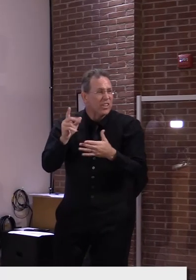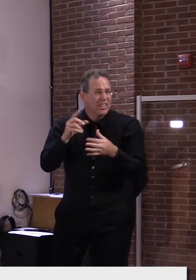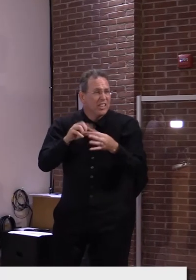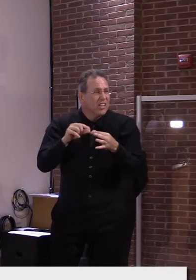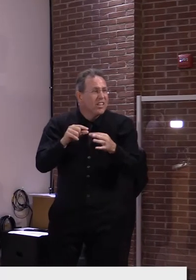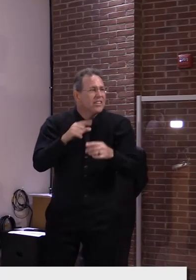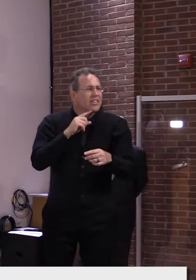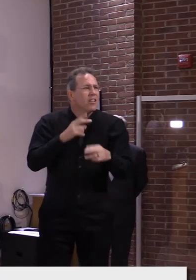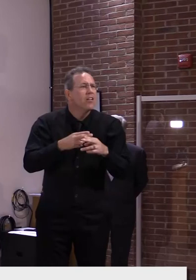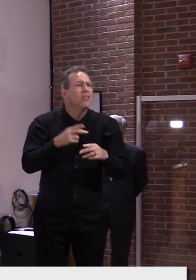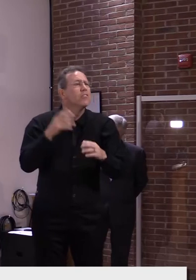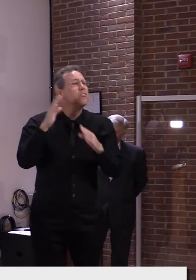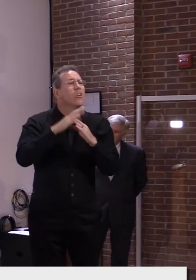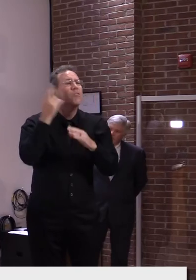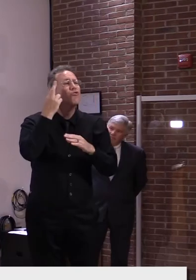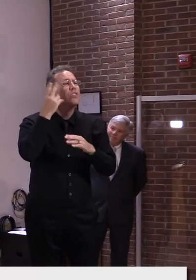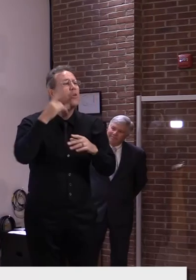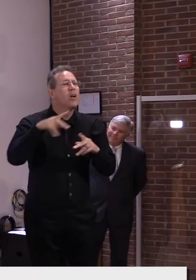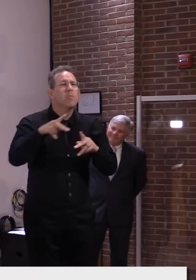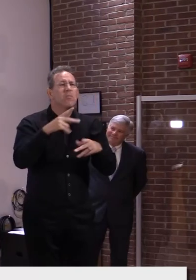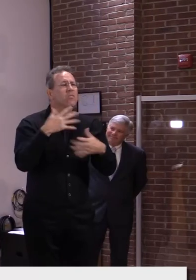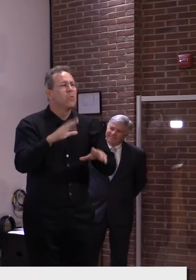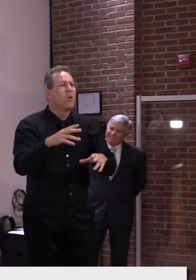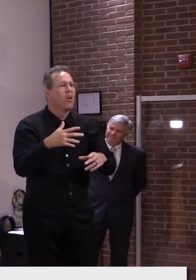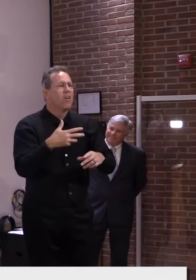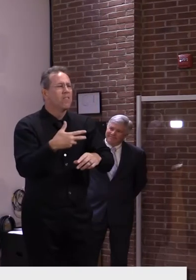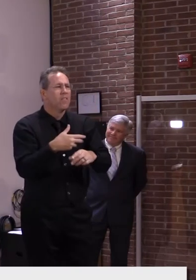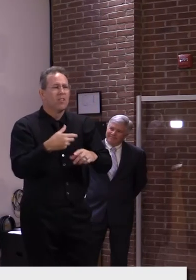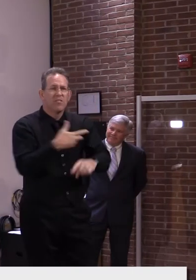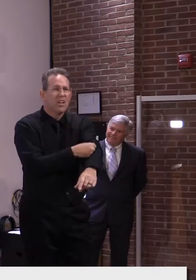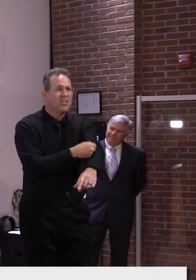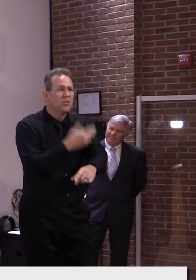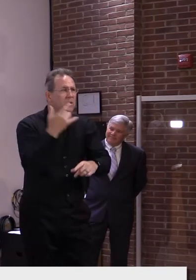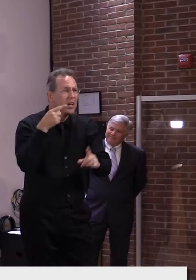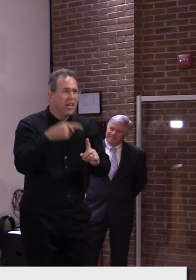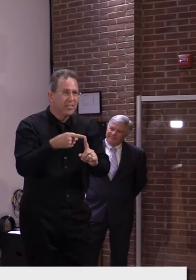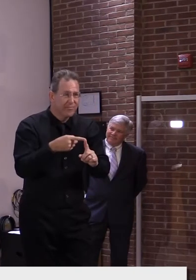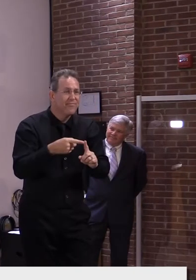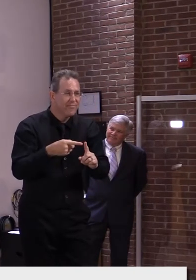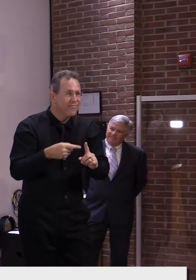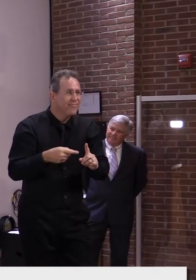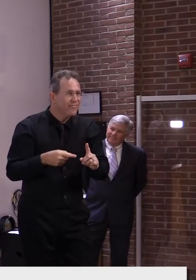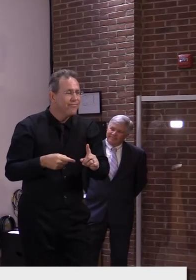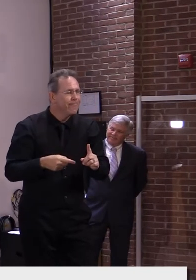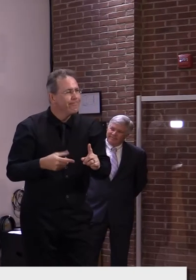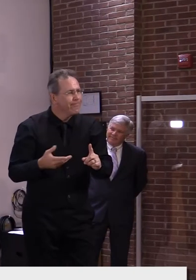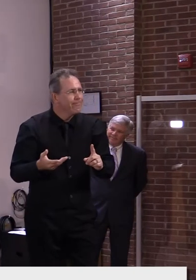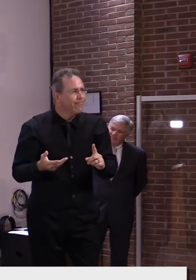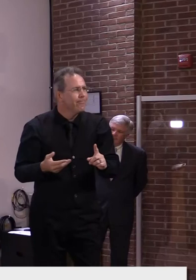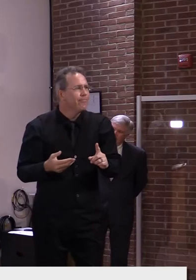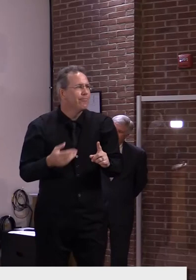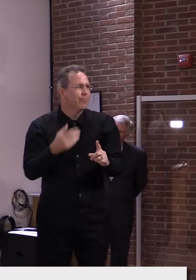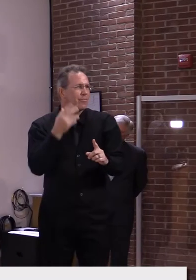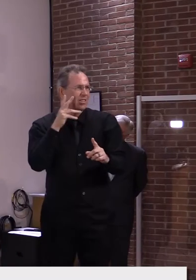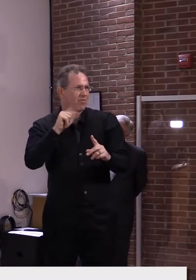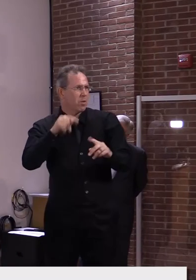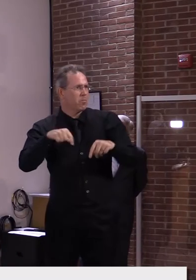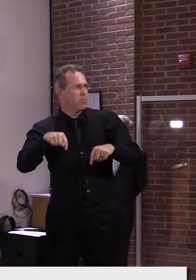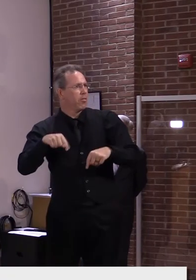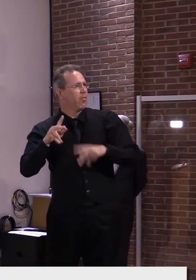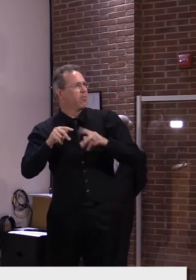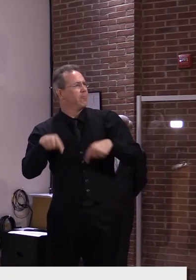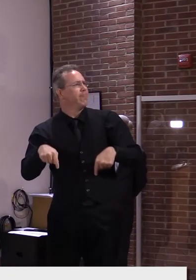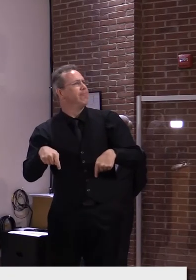specifically weren't getting the vaccine. Of course, it's only one data point from one news organization, but I want to take a look at